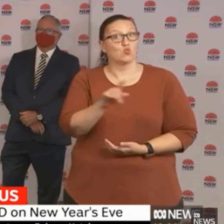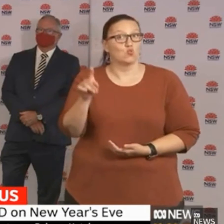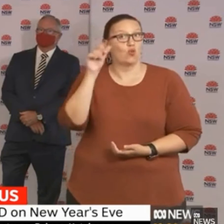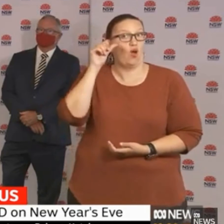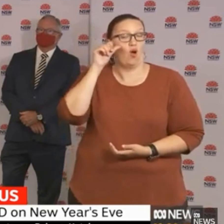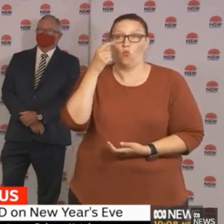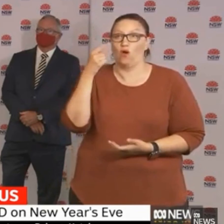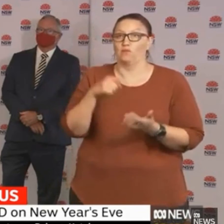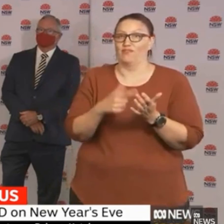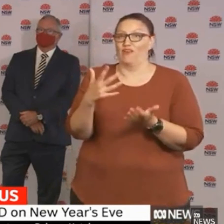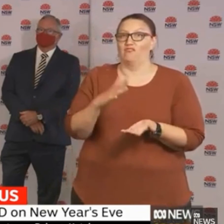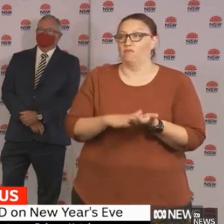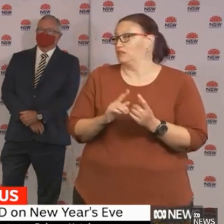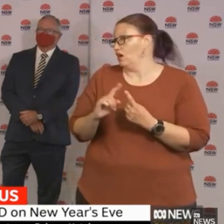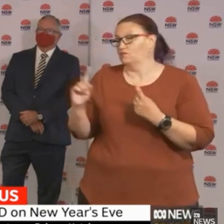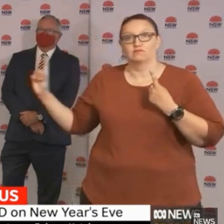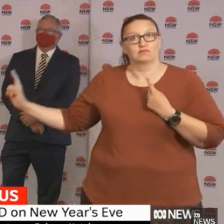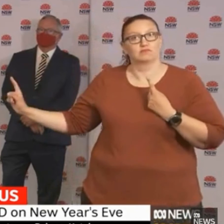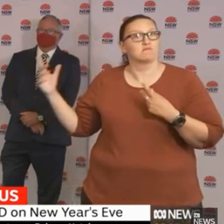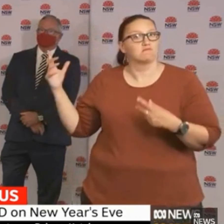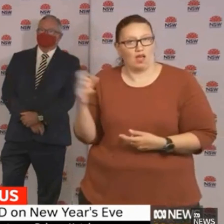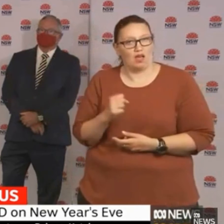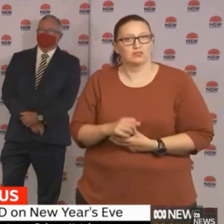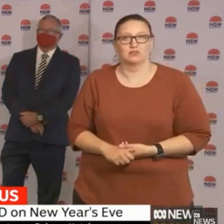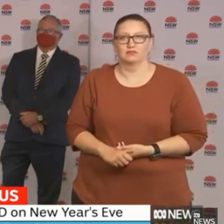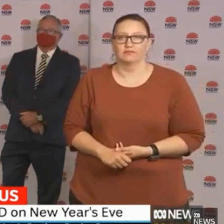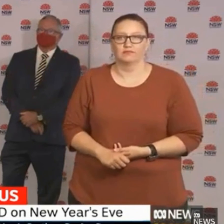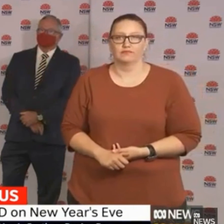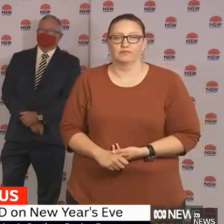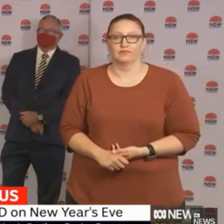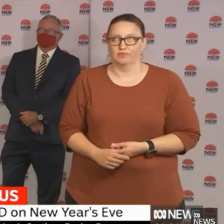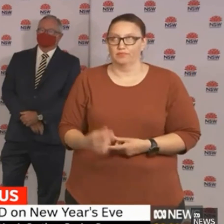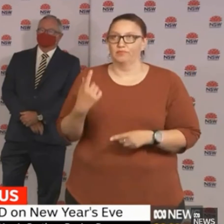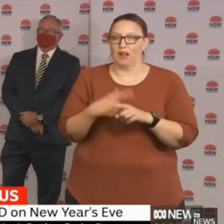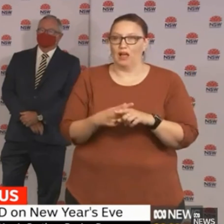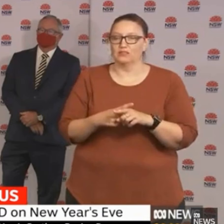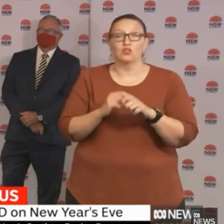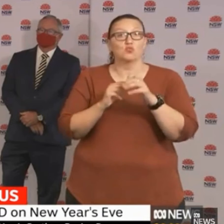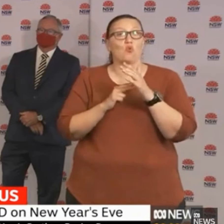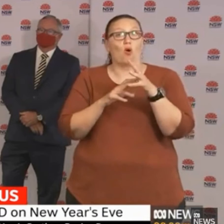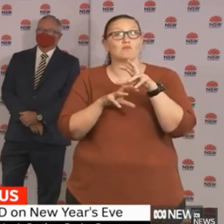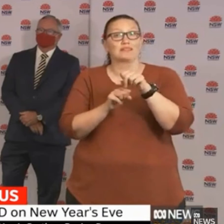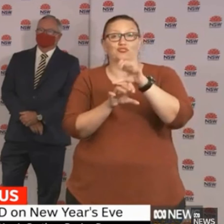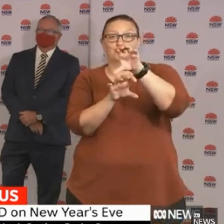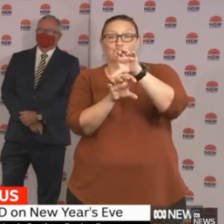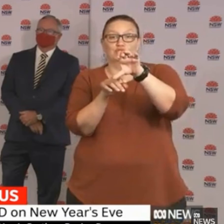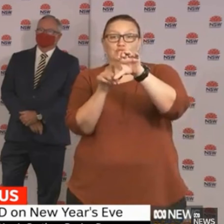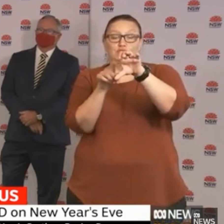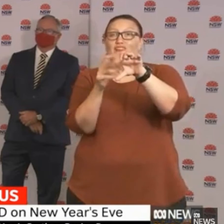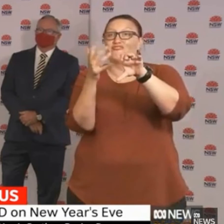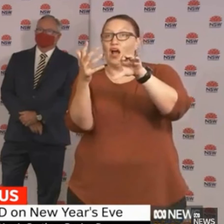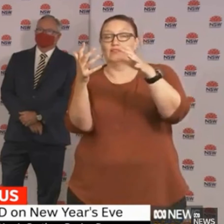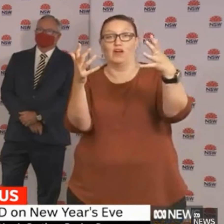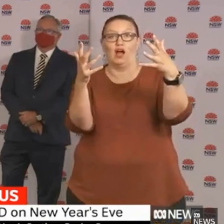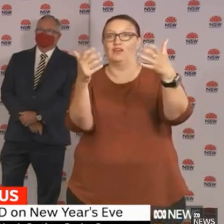1.5 metre distance, but also that the groups of 10 on the northern beaches don't converge with other groups of 10, and that's really